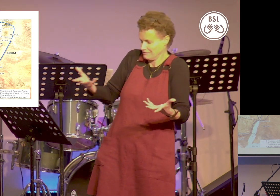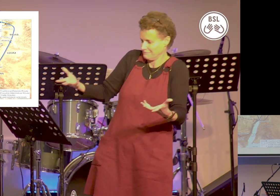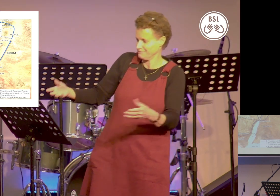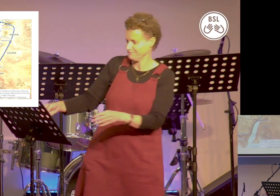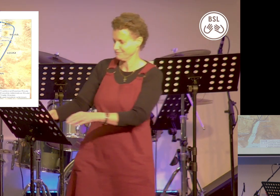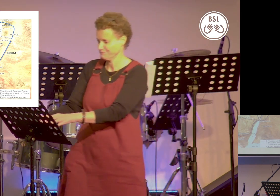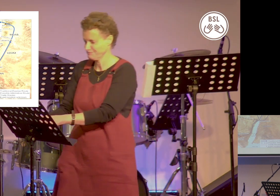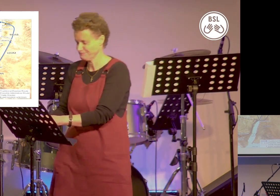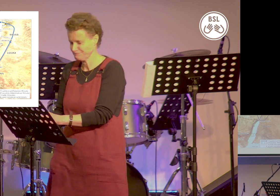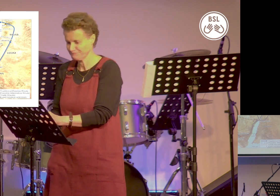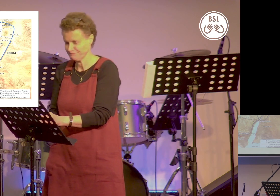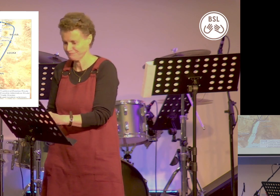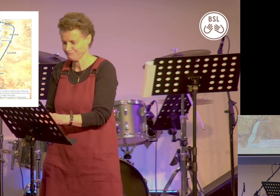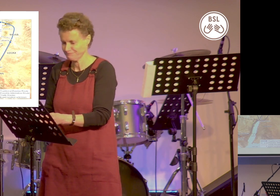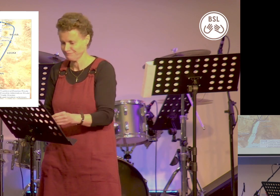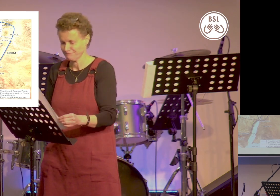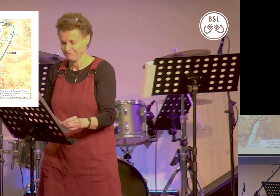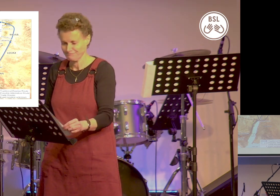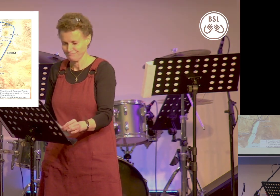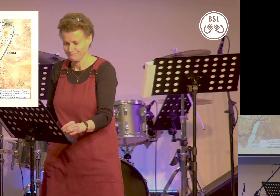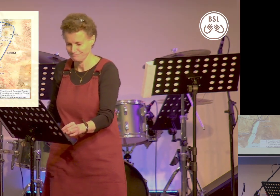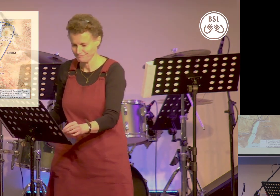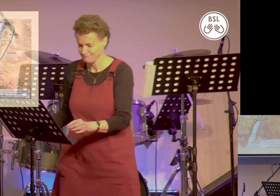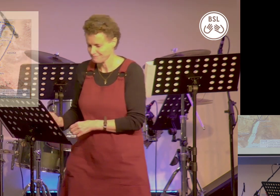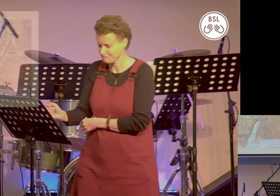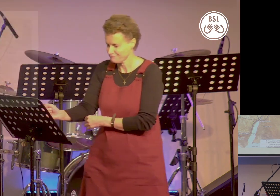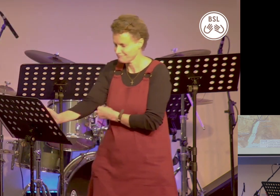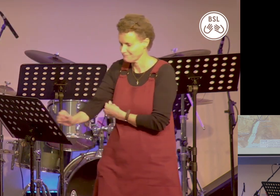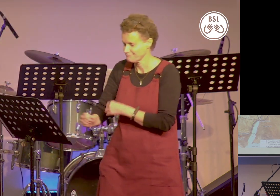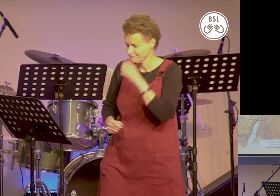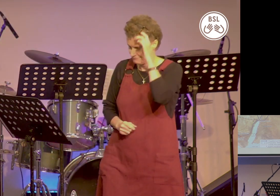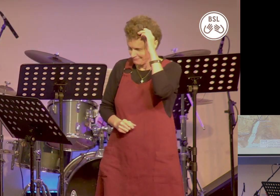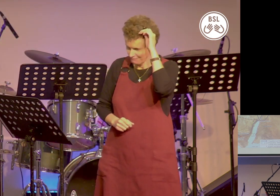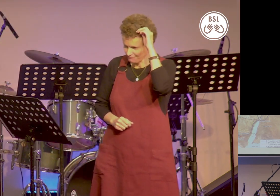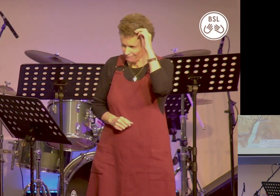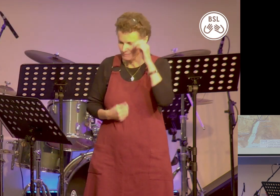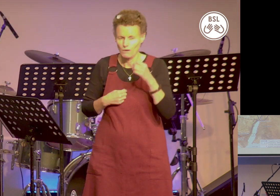trust God through that wilderness.